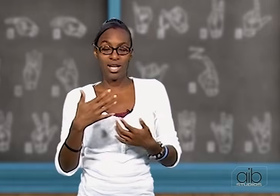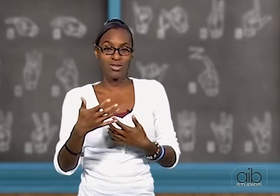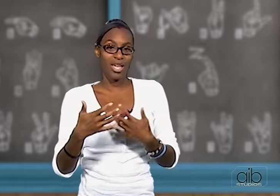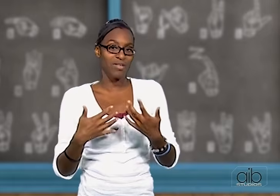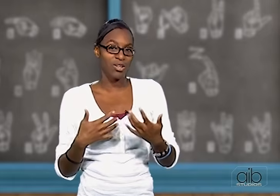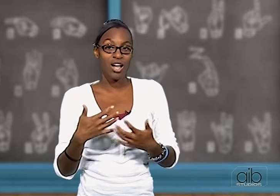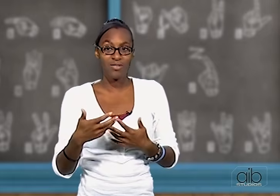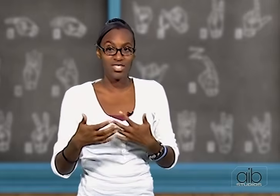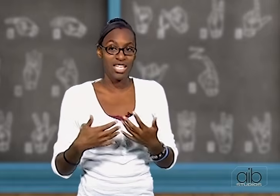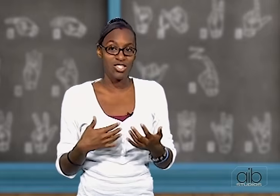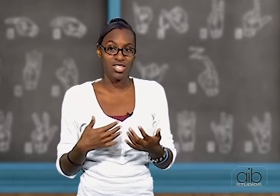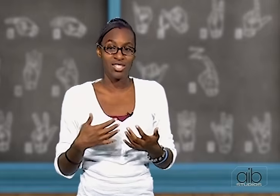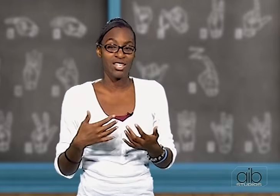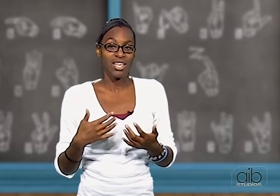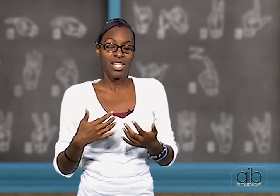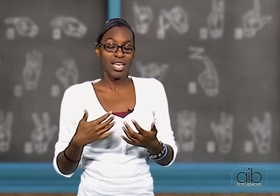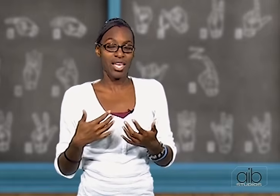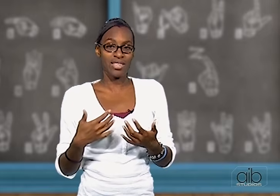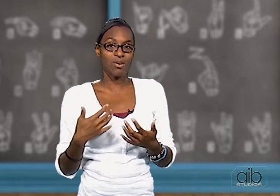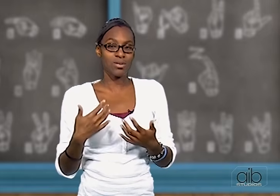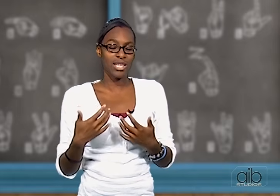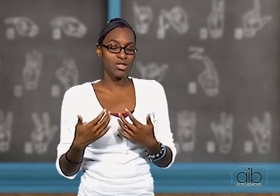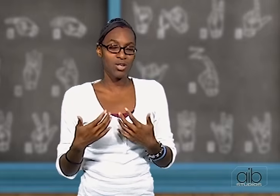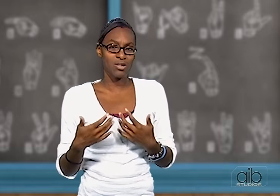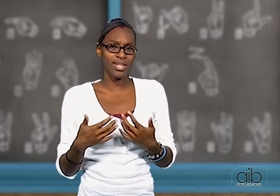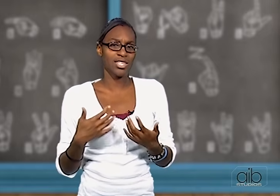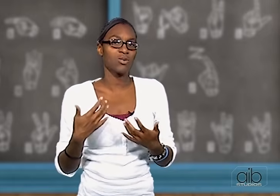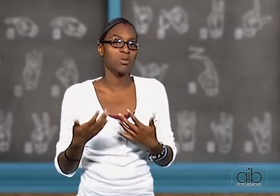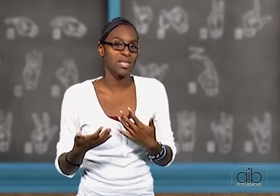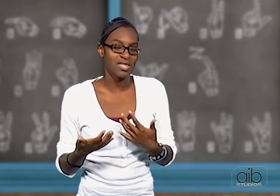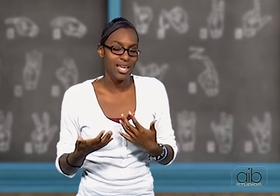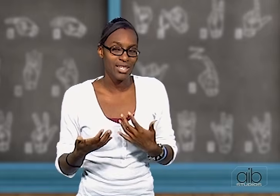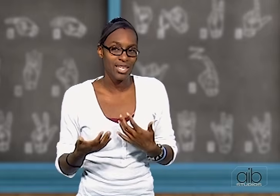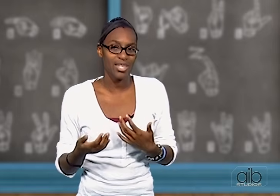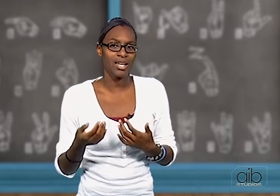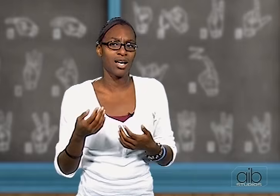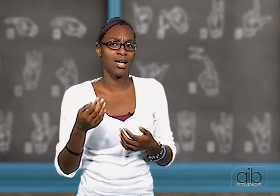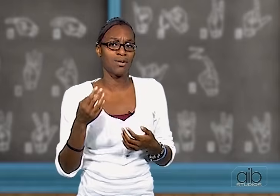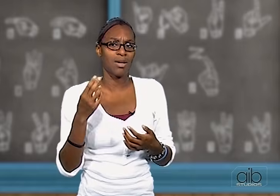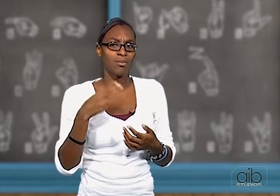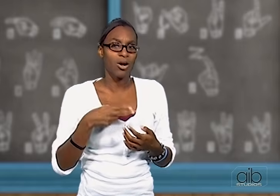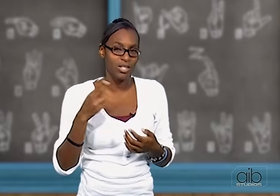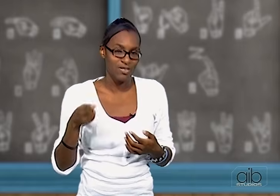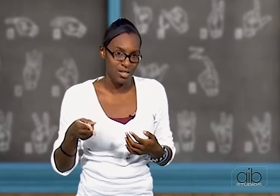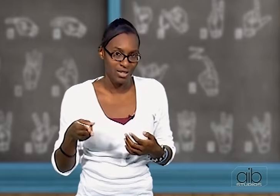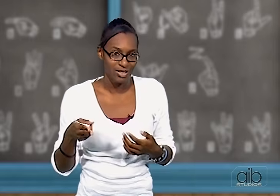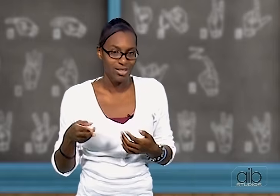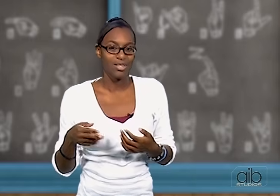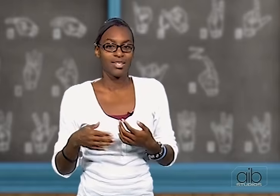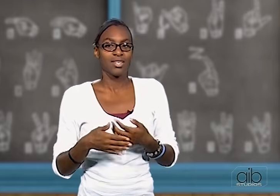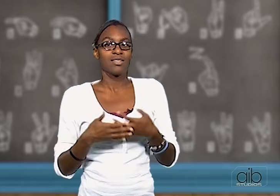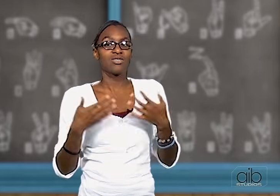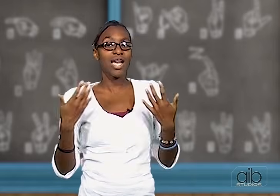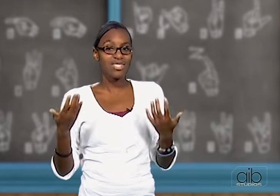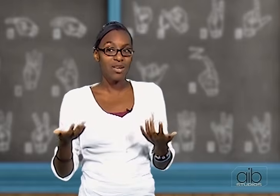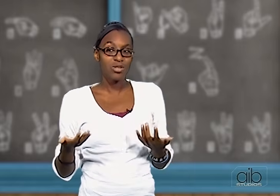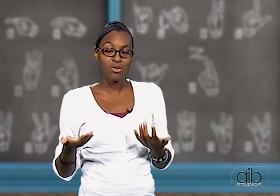are having a conversation, they will let you know, like, can you repeat that again? I'm hard of hearing. So that's how you will